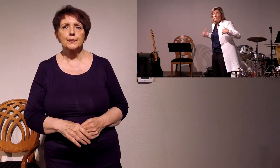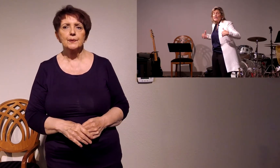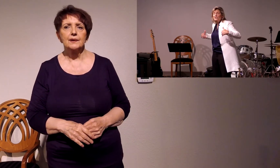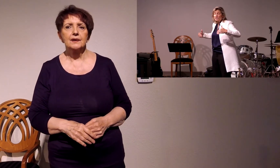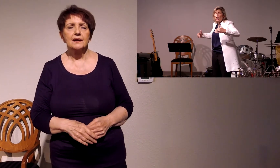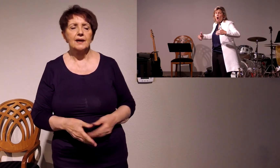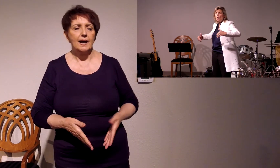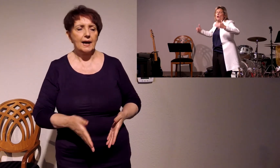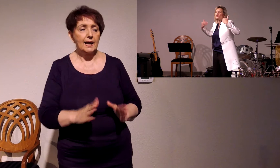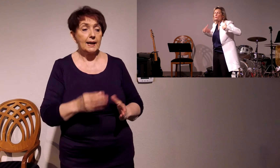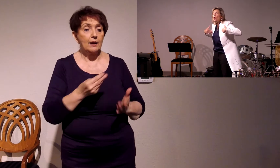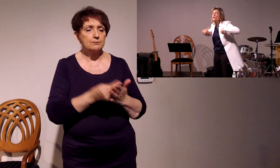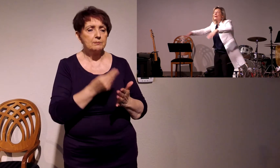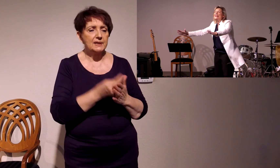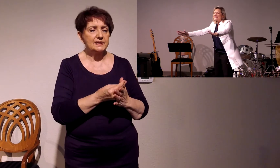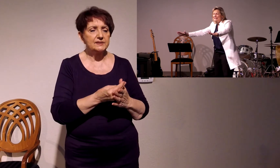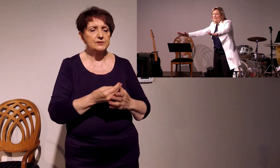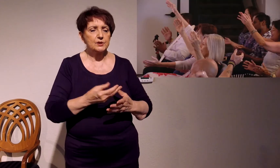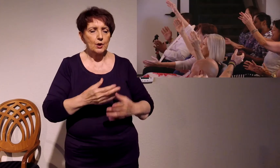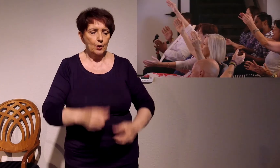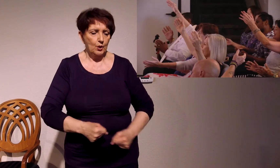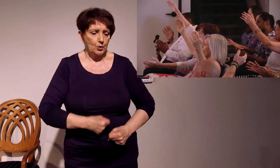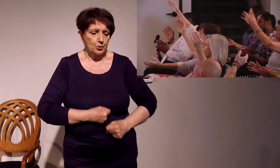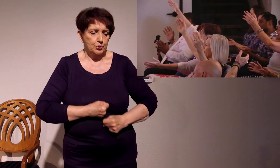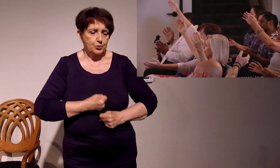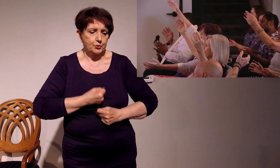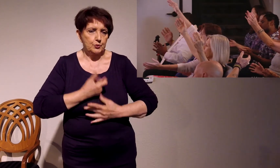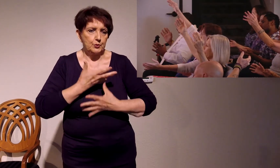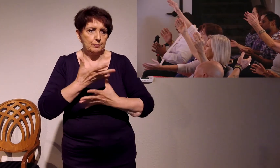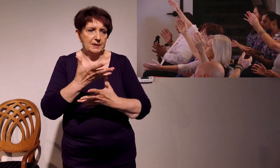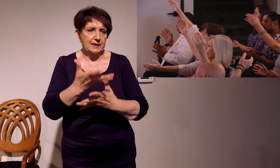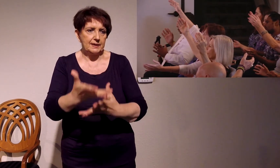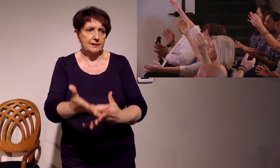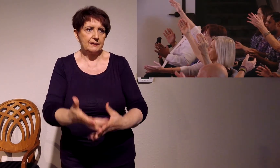I allow money to go through me.